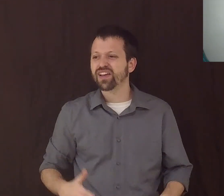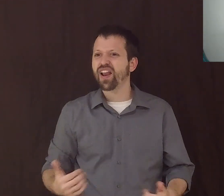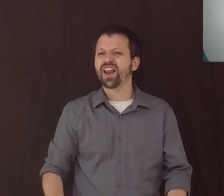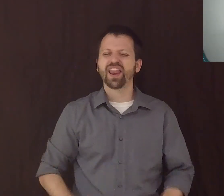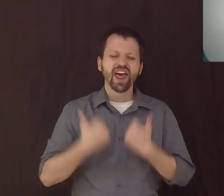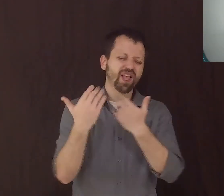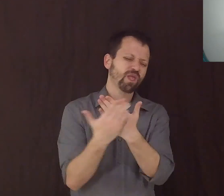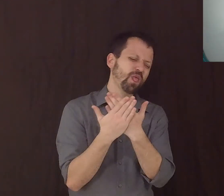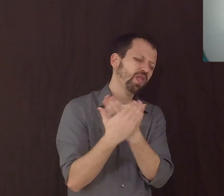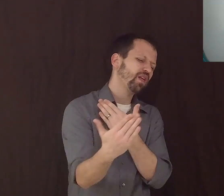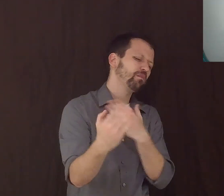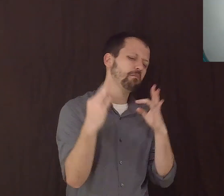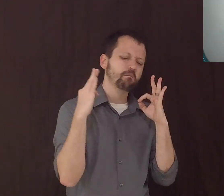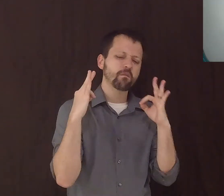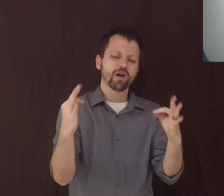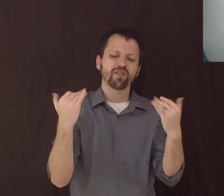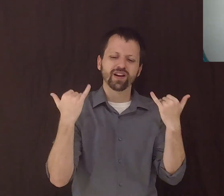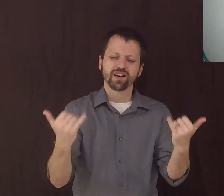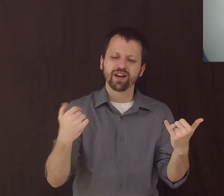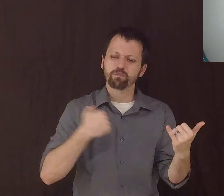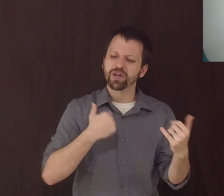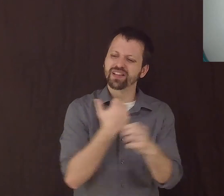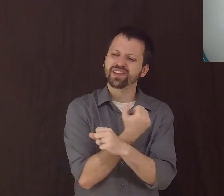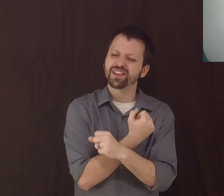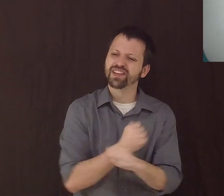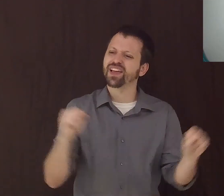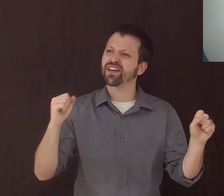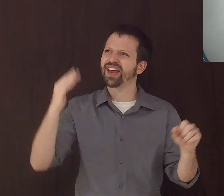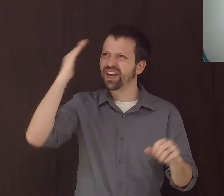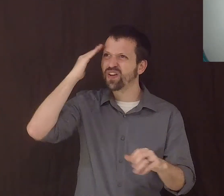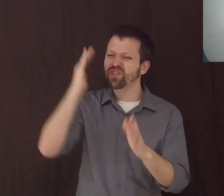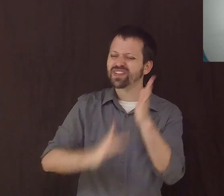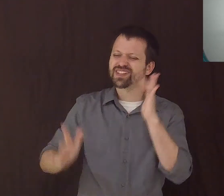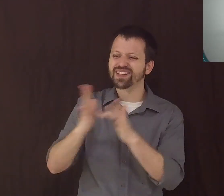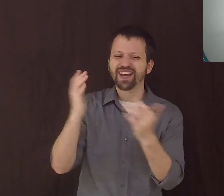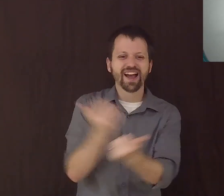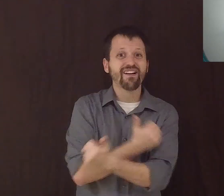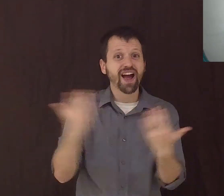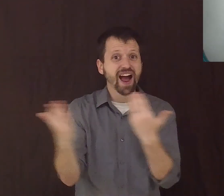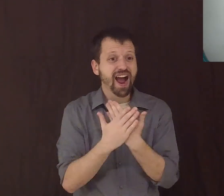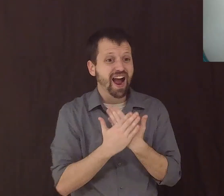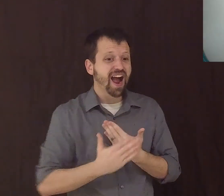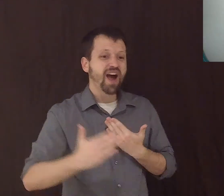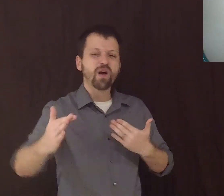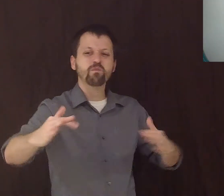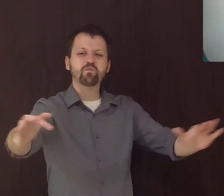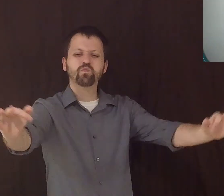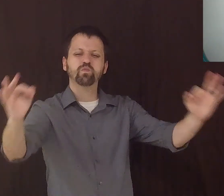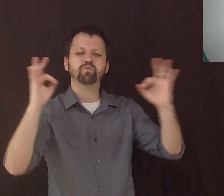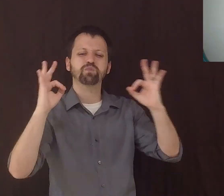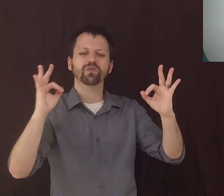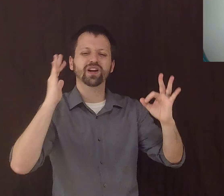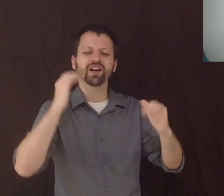of roses. And now that I'm saved, now that I know Jesus, it's going to be smooth sailing and life is going